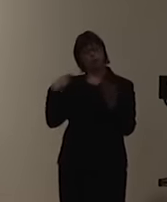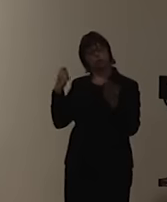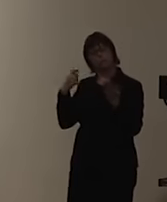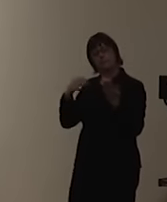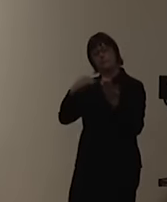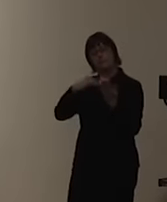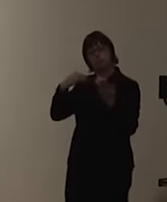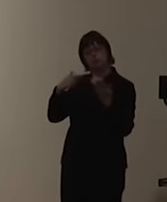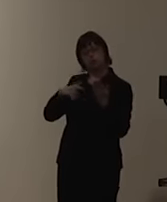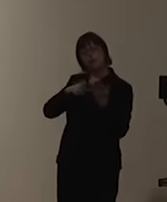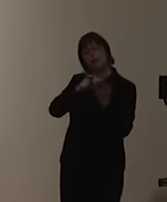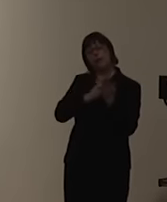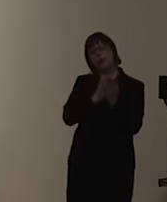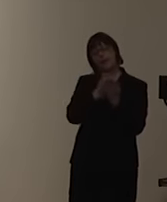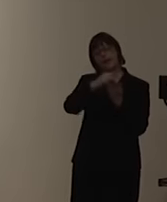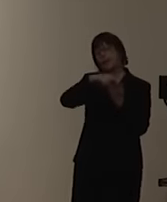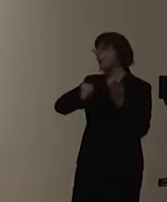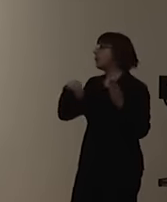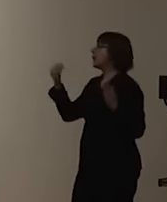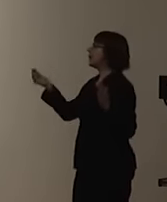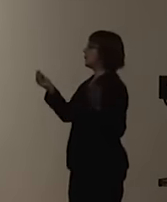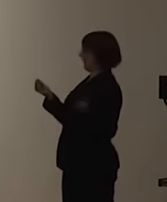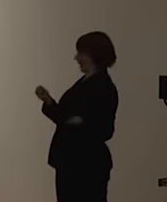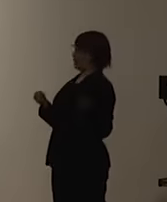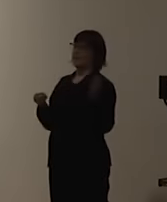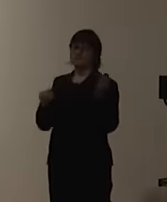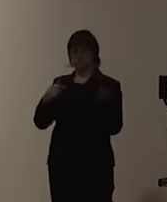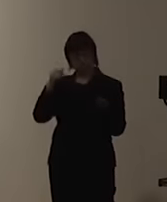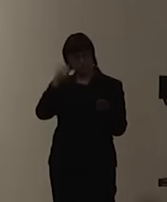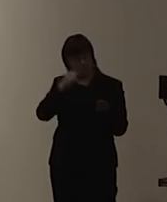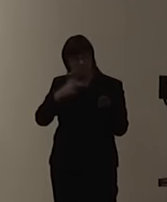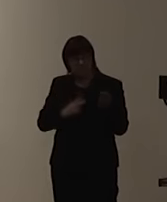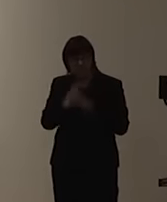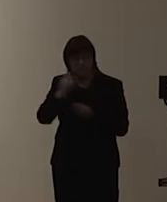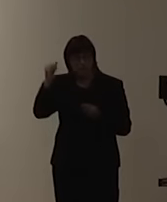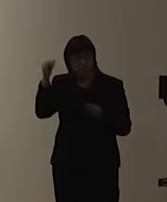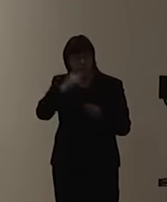The man I say should win a Nobel Prize, and he cut his own passport up. Anyway,